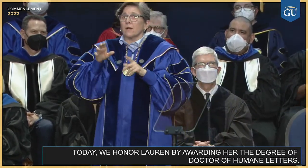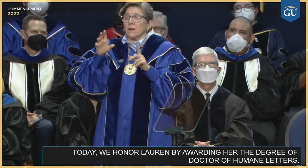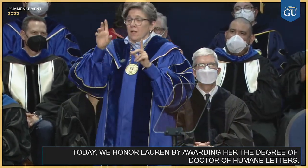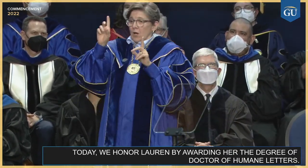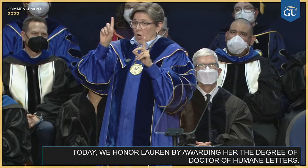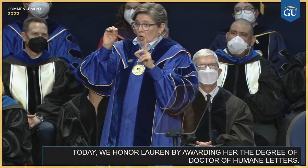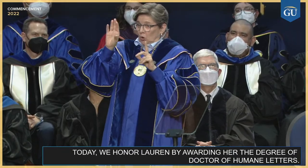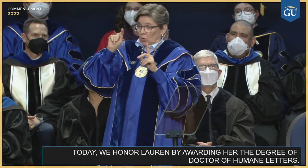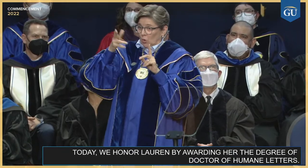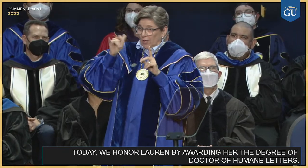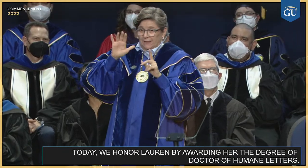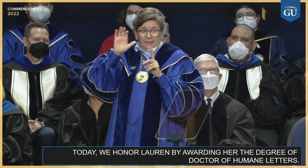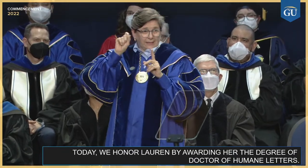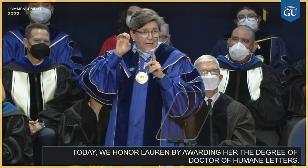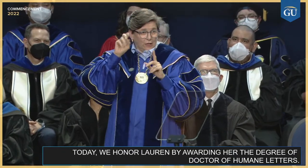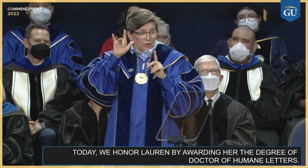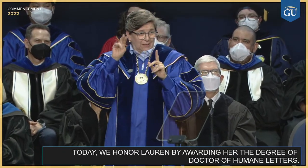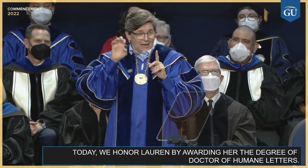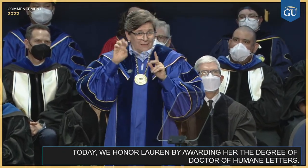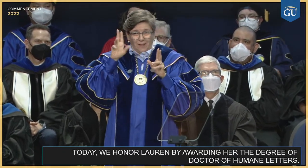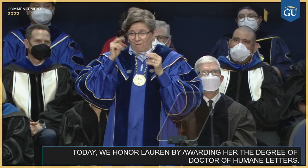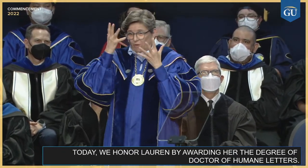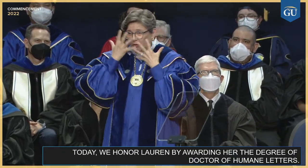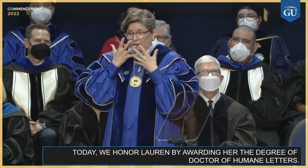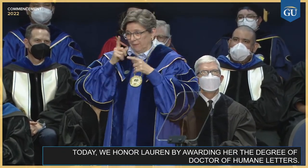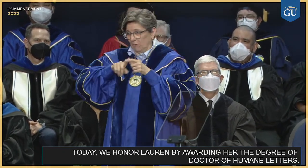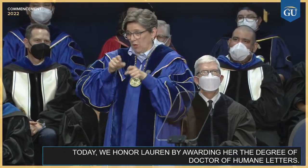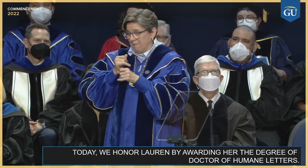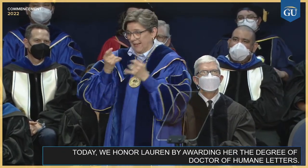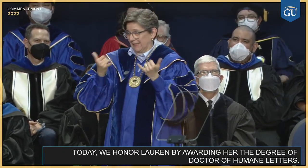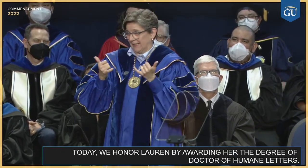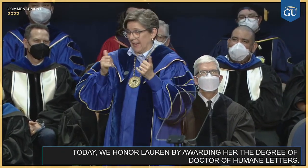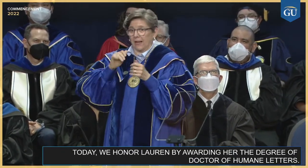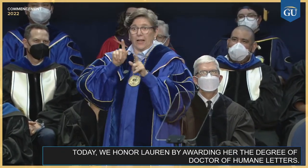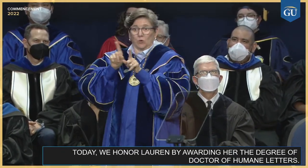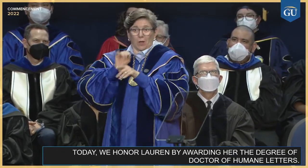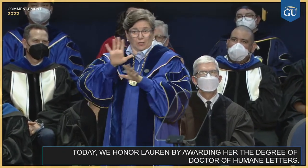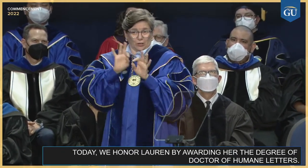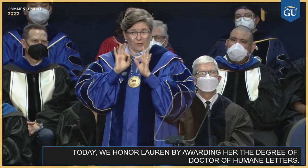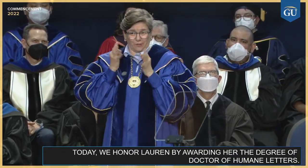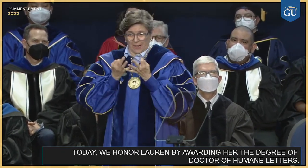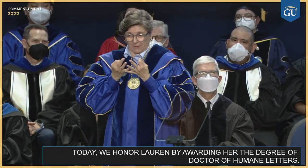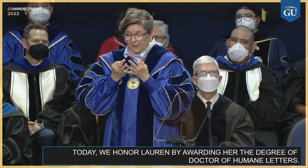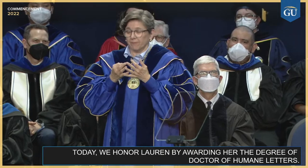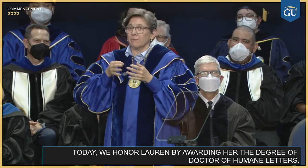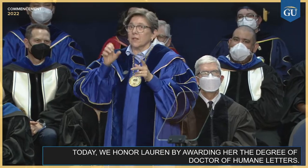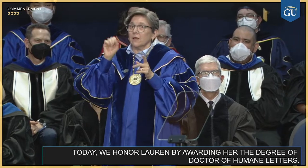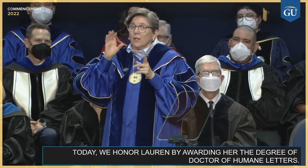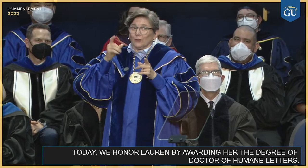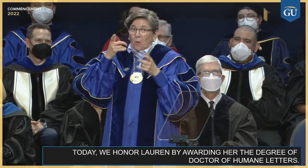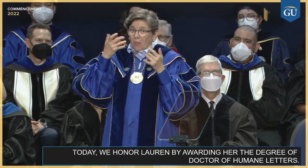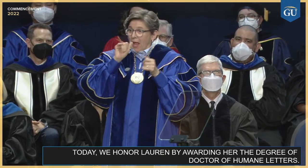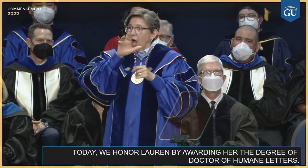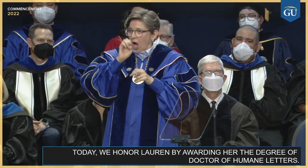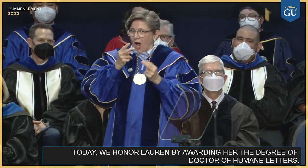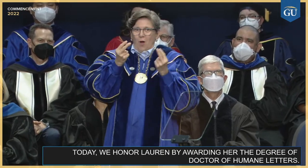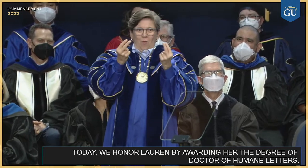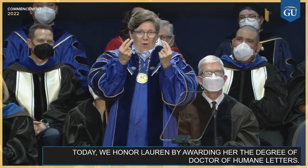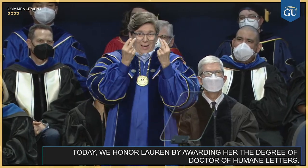And now a round of applause for each honorary degree recipient. Dot and her family could not make it here today,